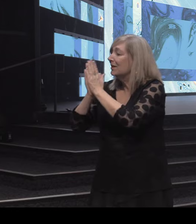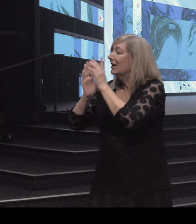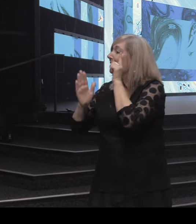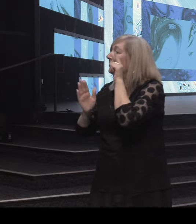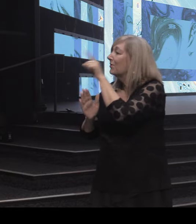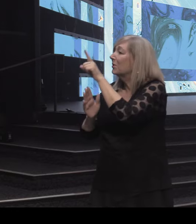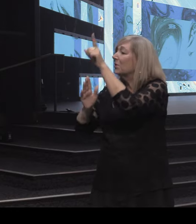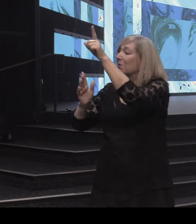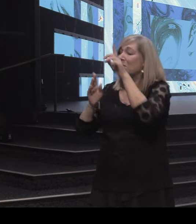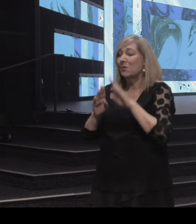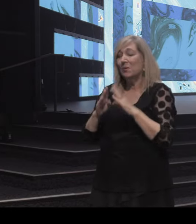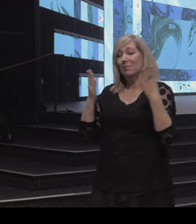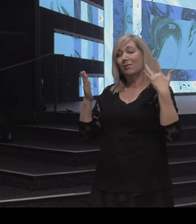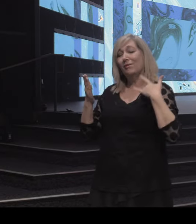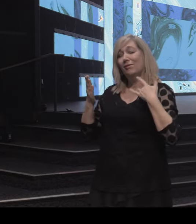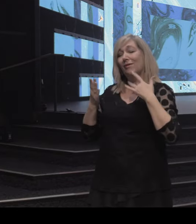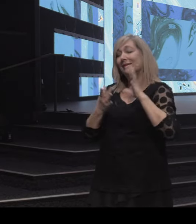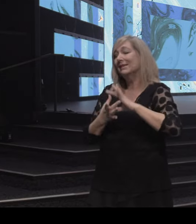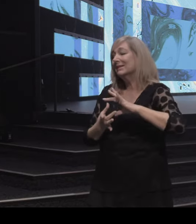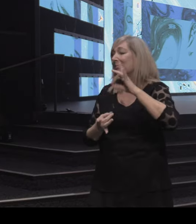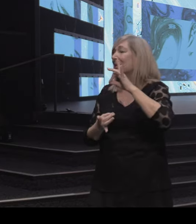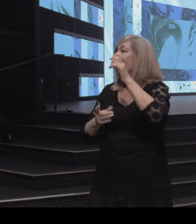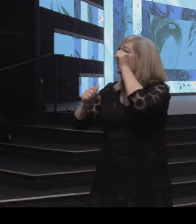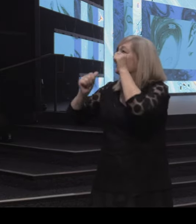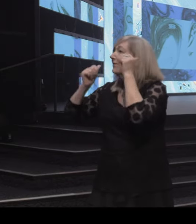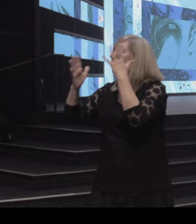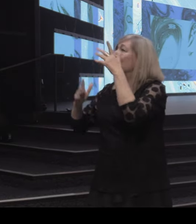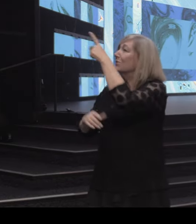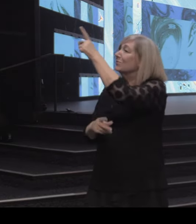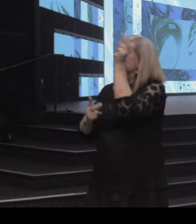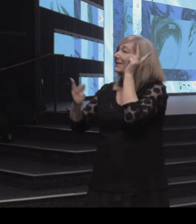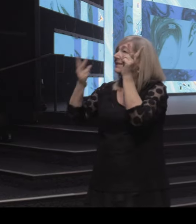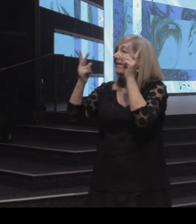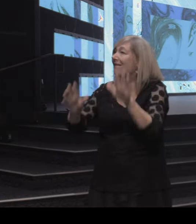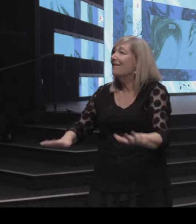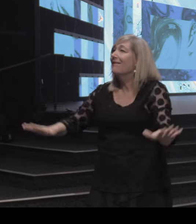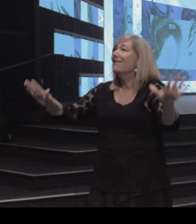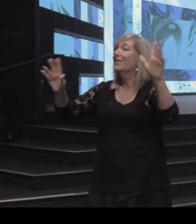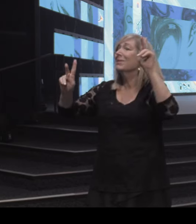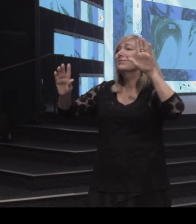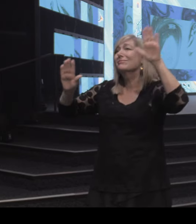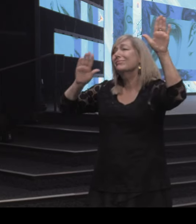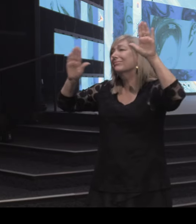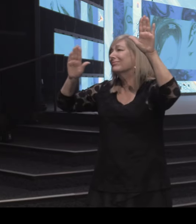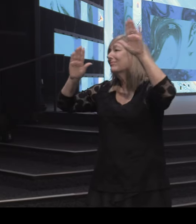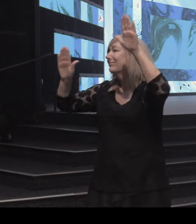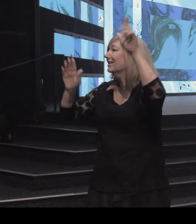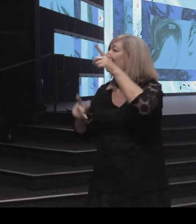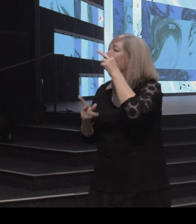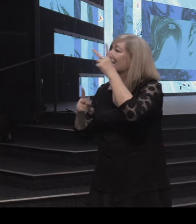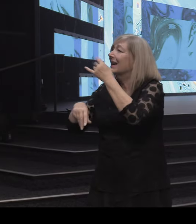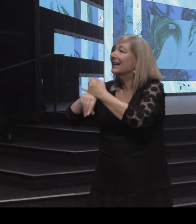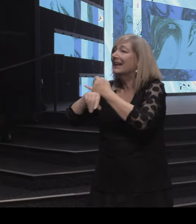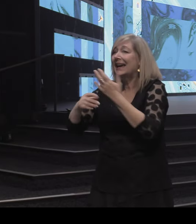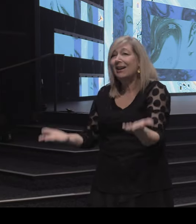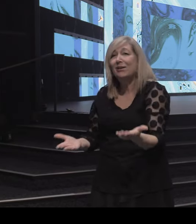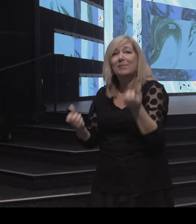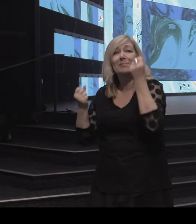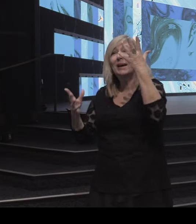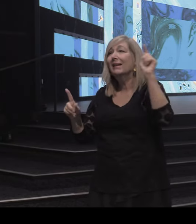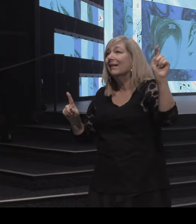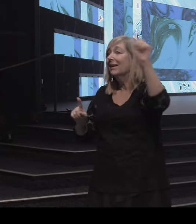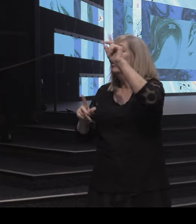open your heart for the Spirit of God. Father, you see every single hand in this house. You see all the hands in the campus, just the hands